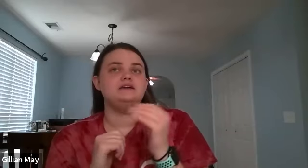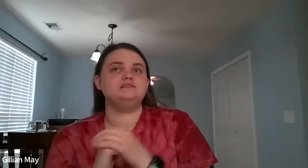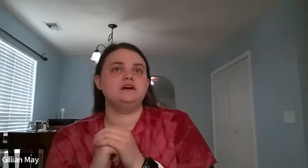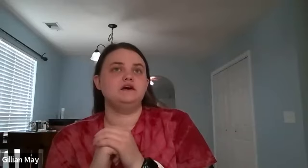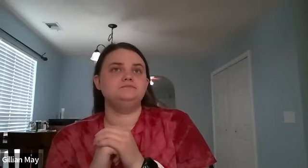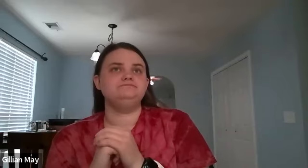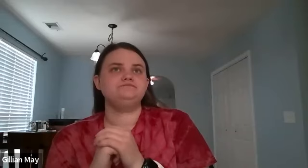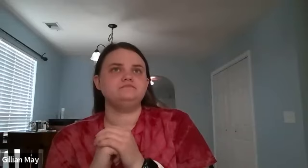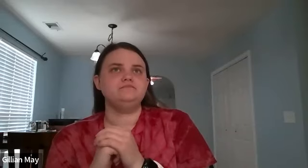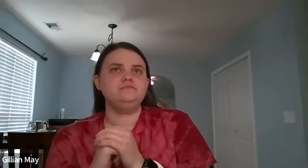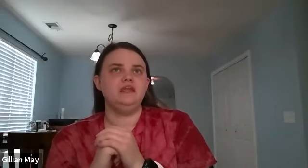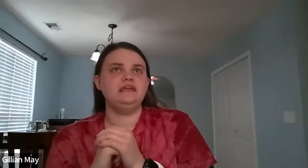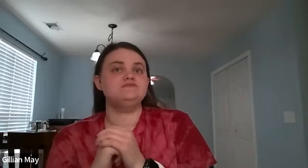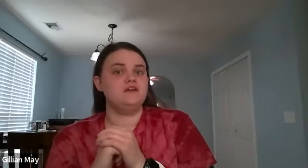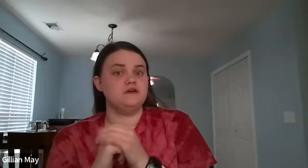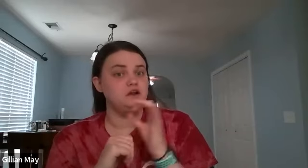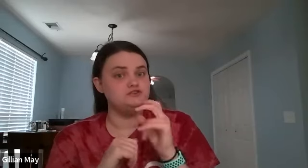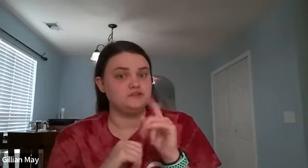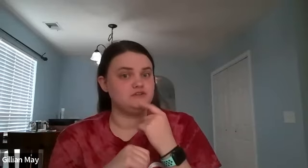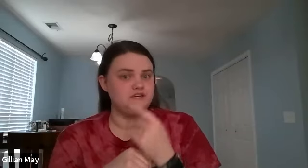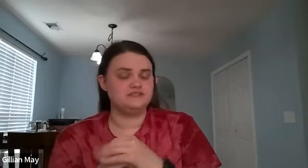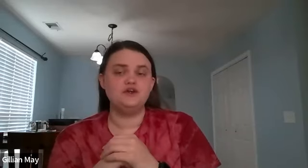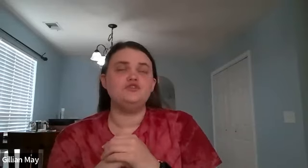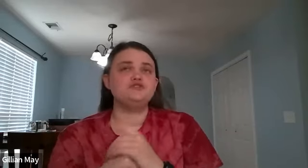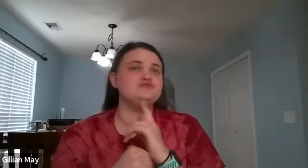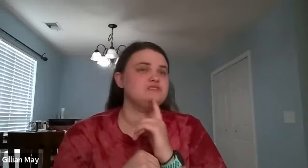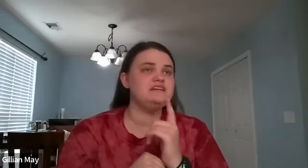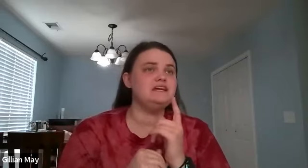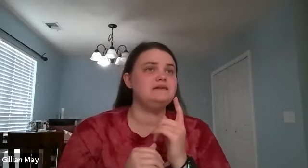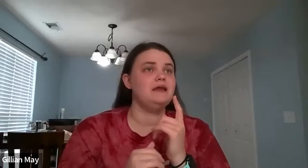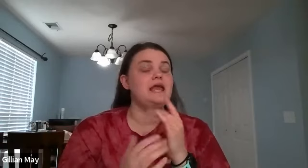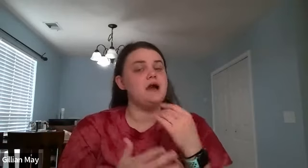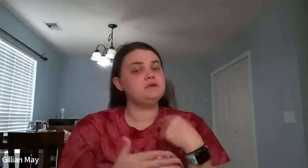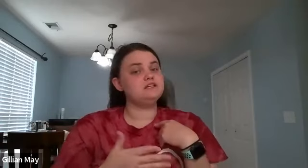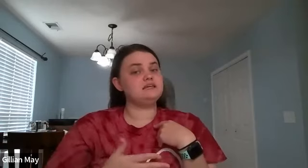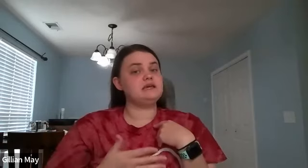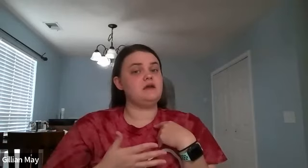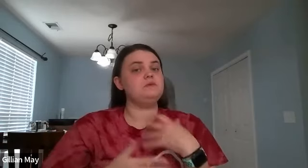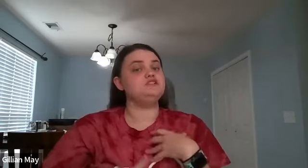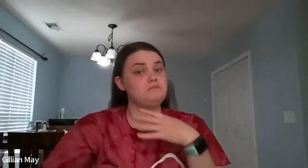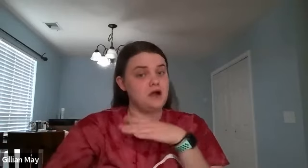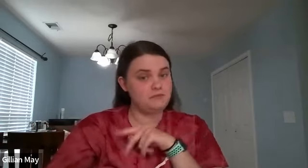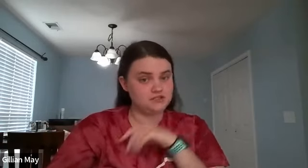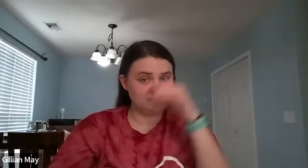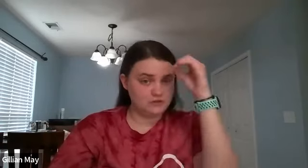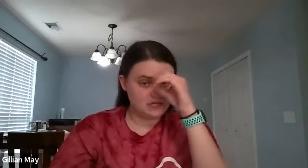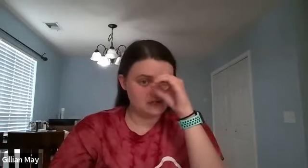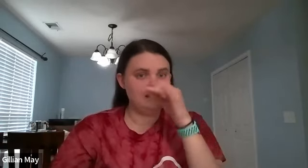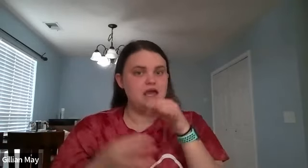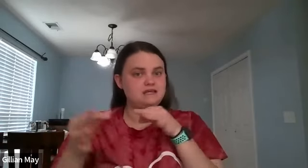And it's very controversial, like you said. There's really, and I'm gonna do my personal opinion and